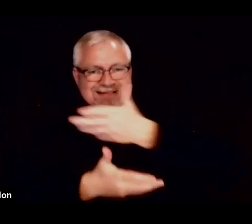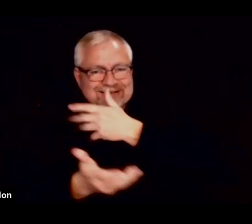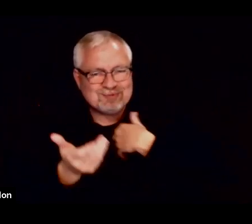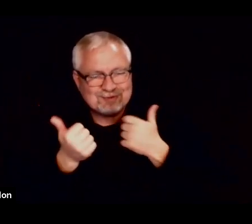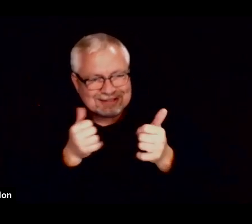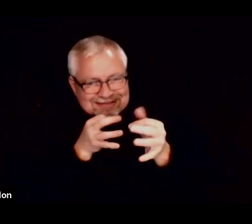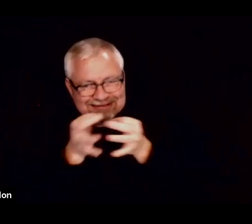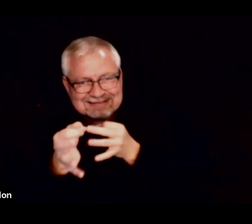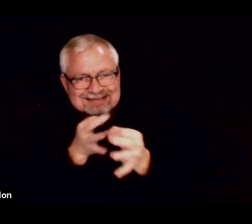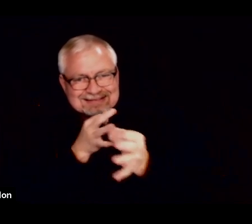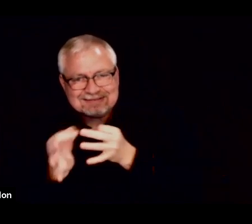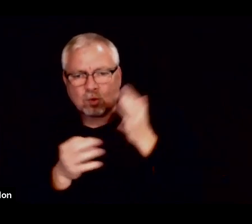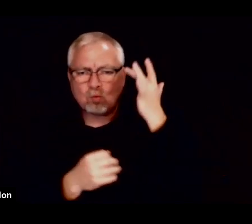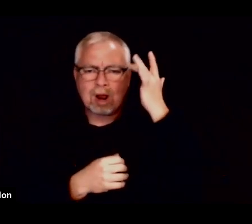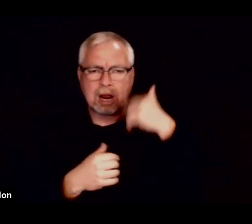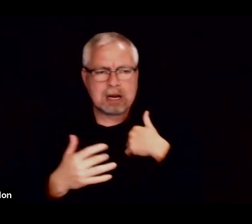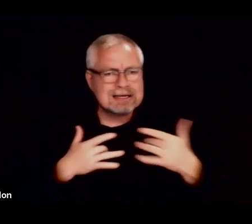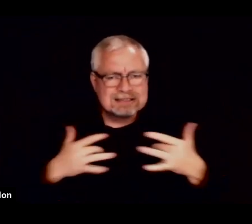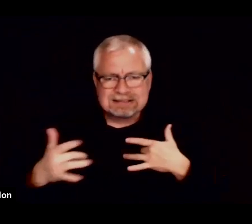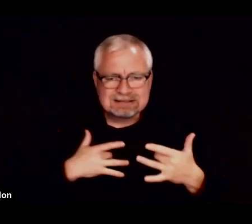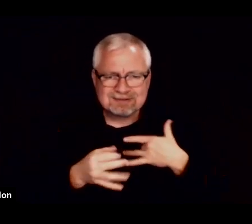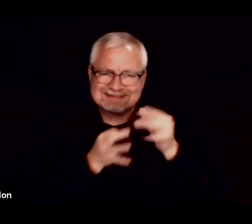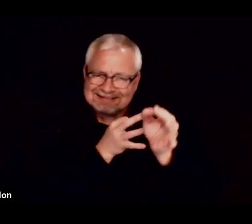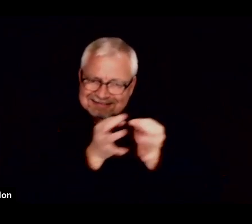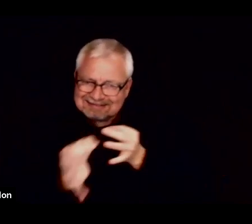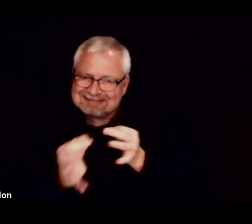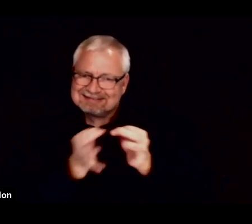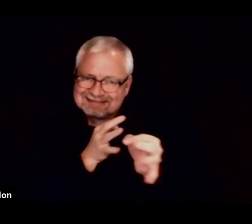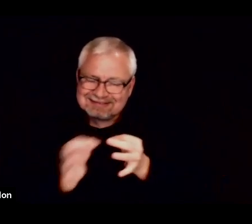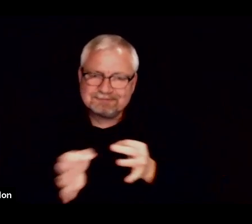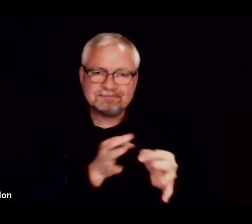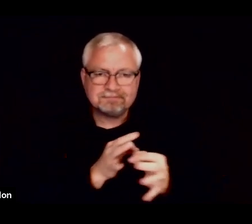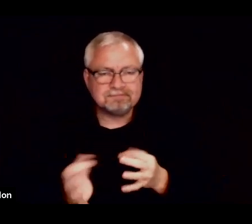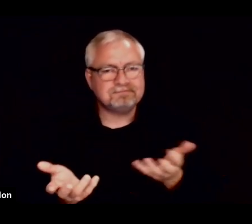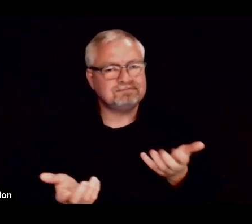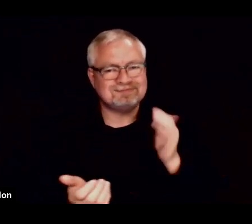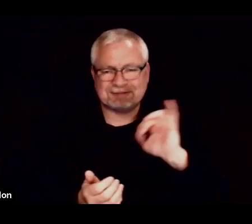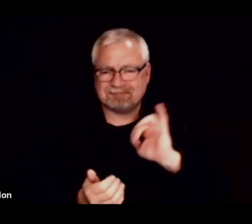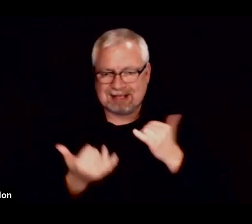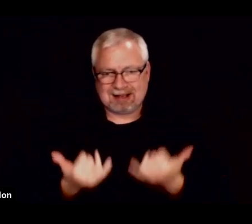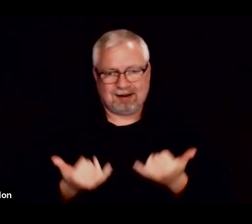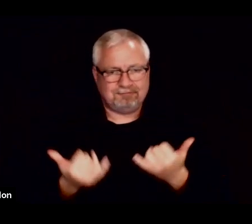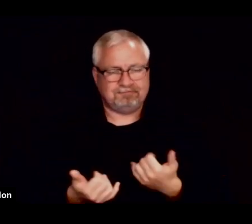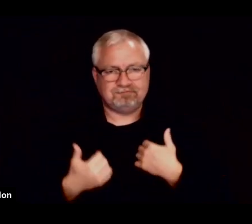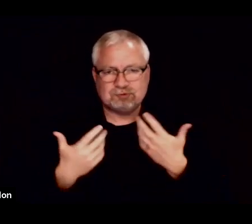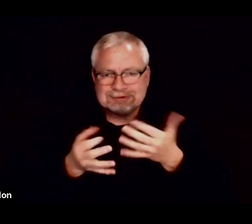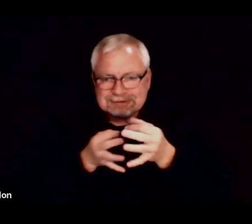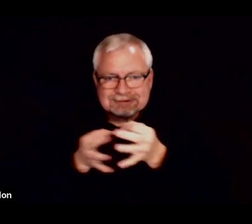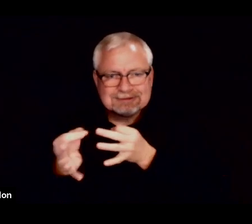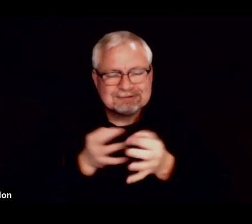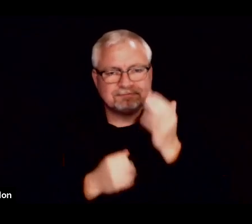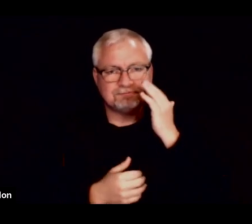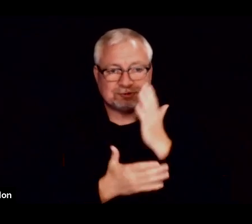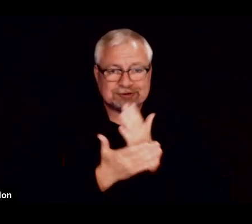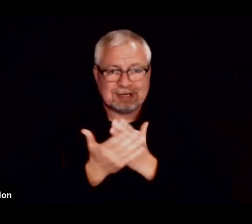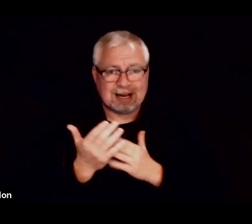and our reasoning. But I think, just as you said, there have been some very well documented